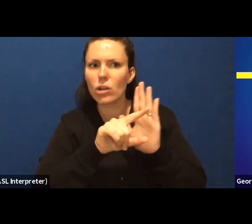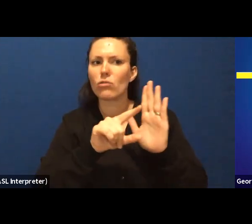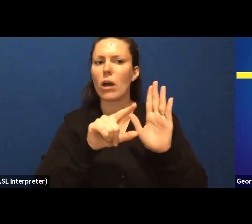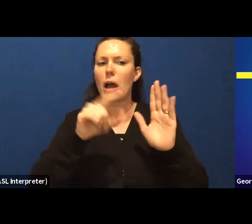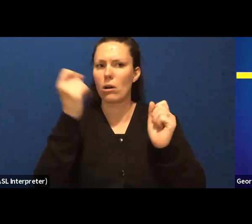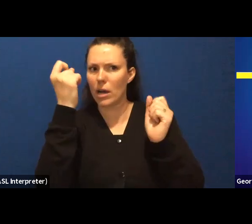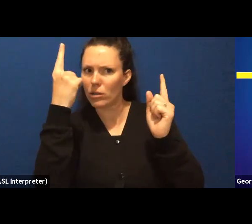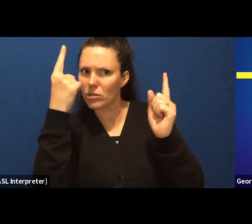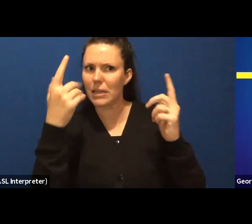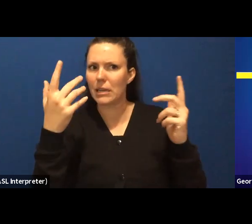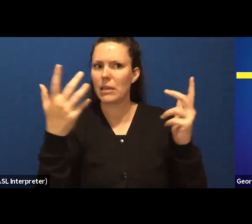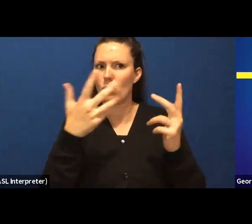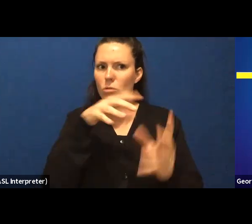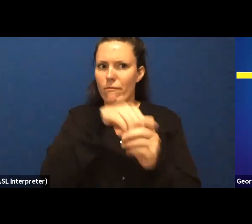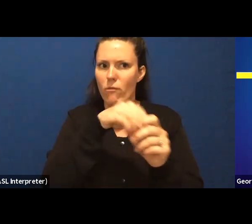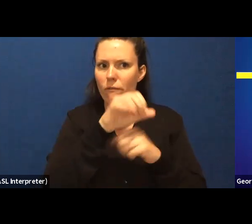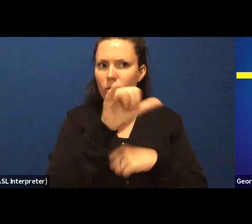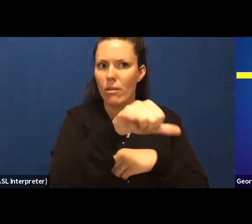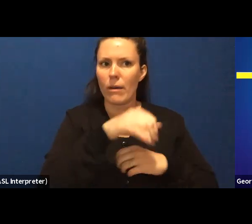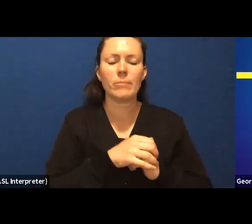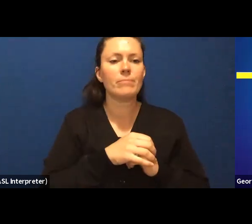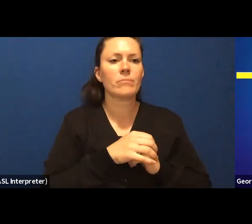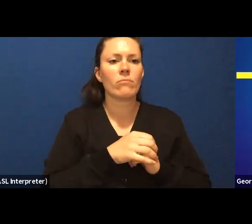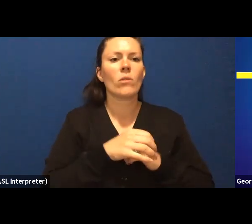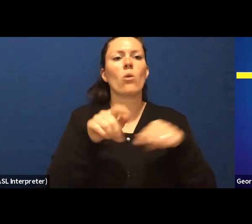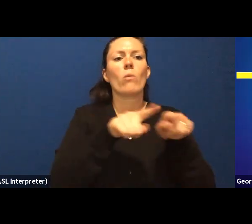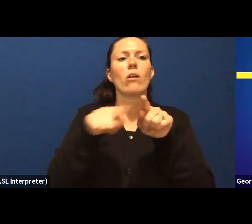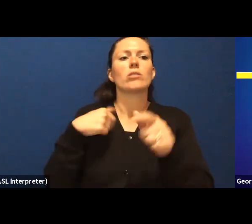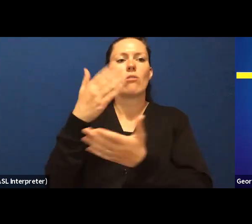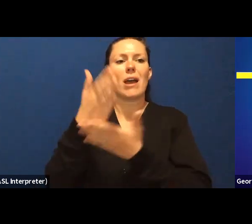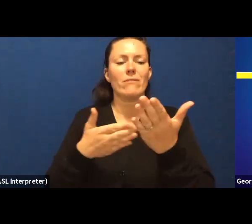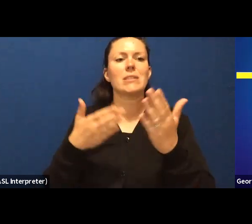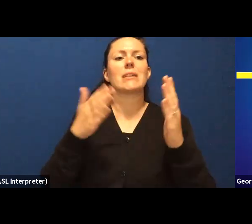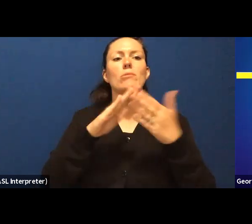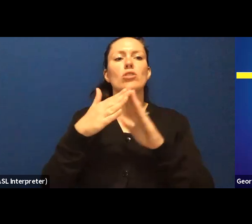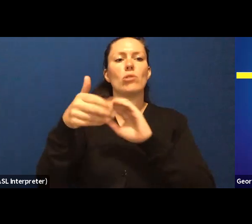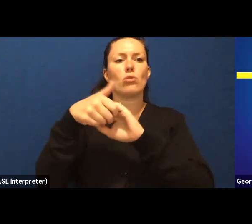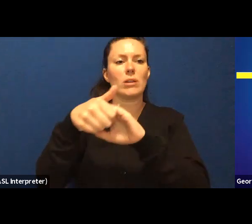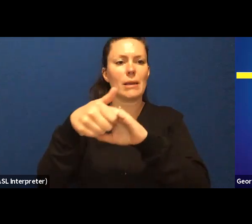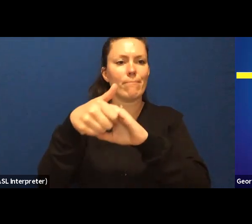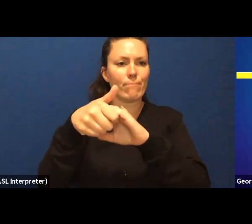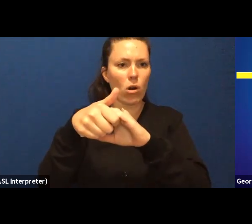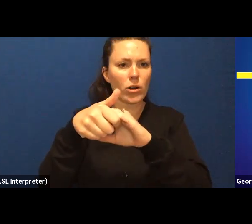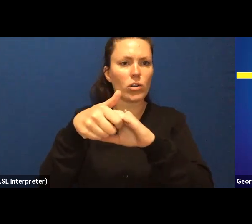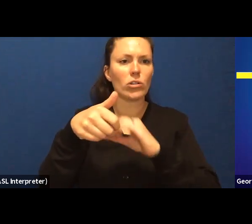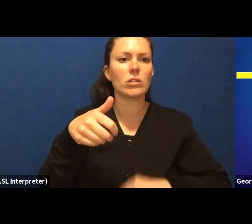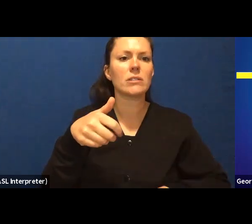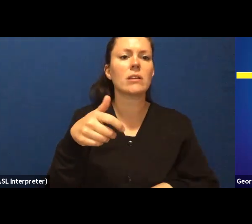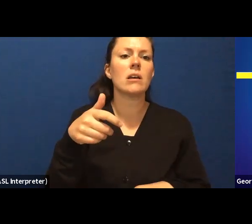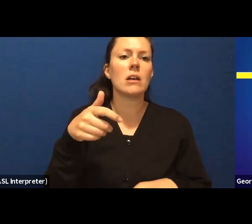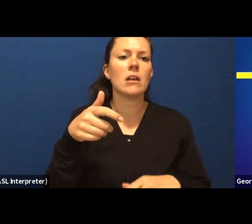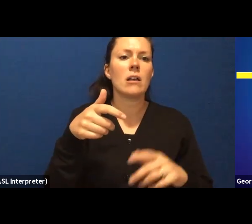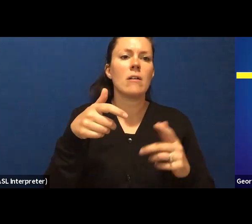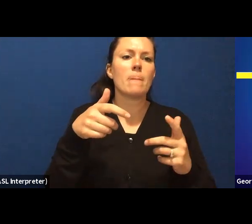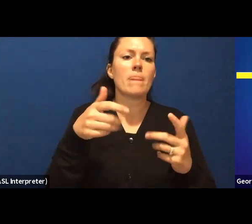understanding. We also have some community partners that sometimes say, well, we don't have to have